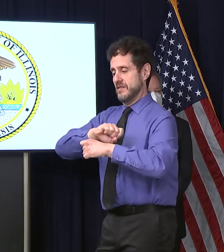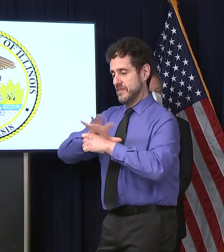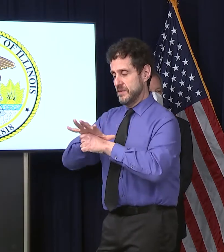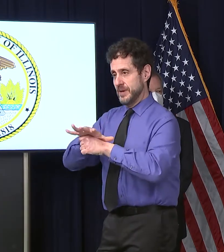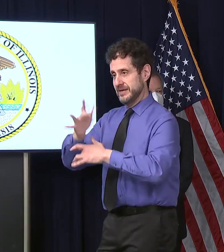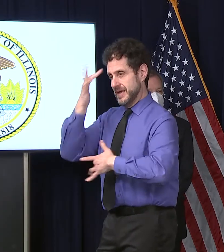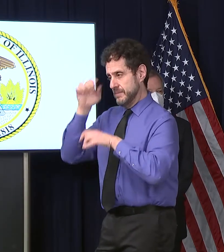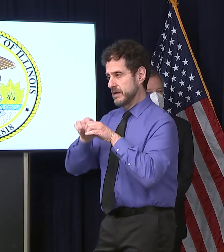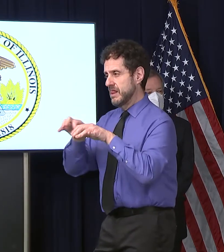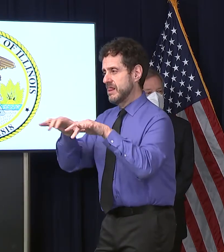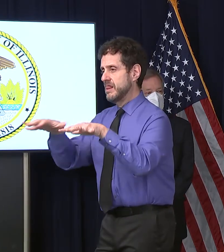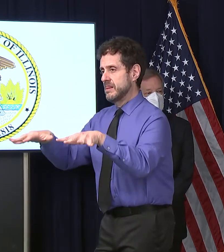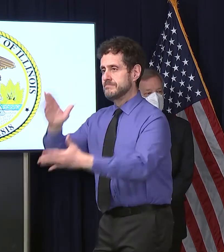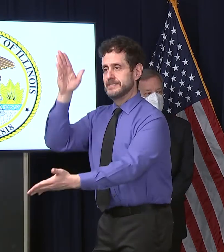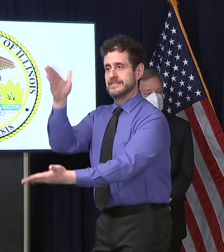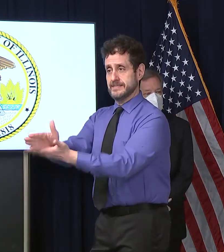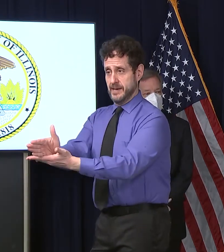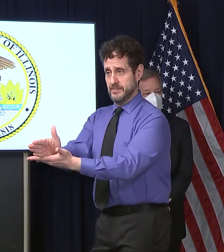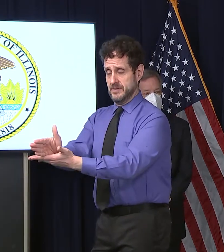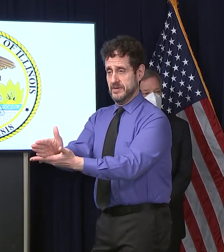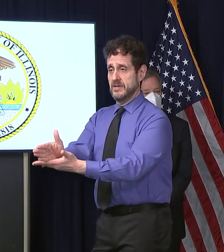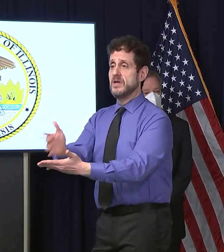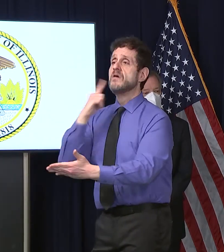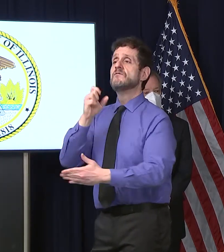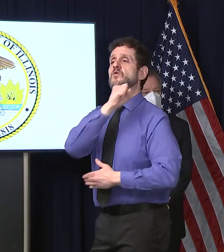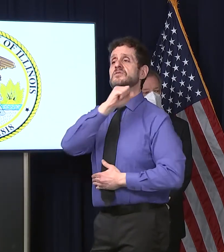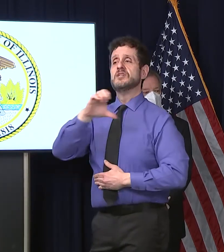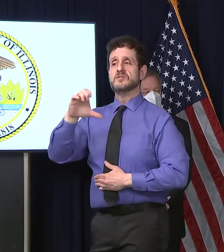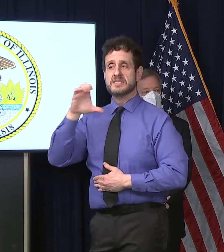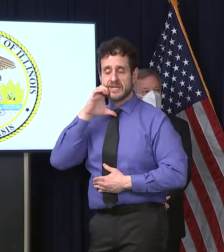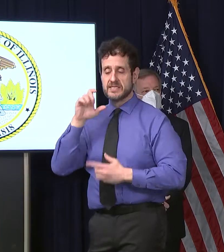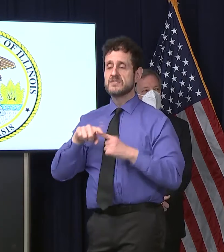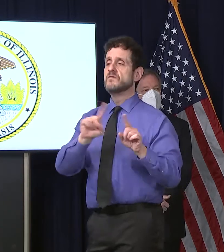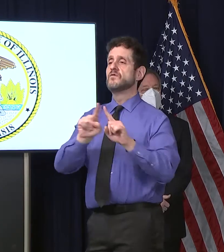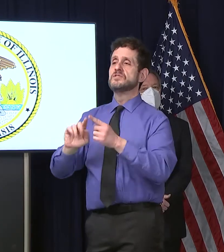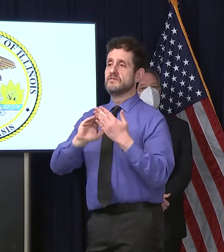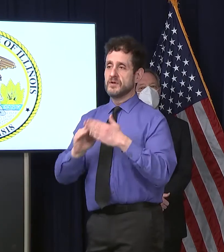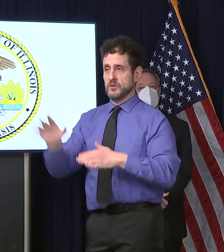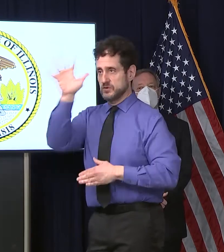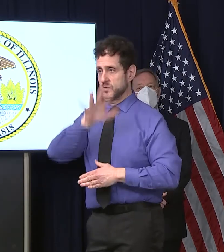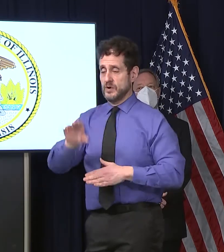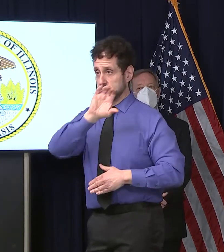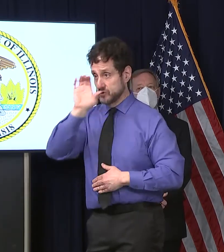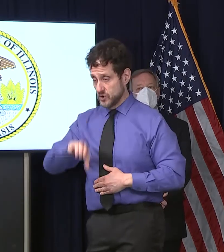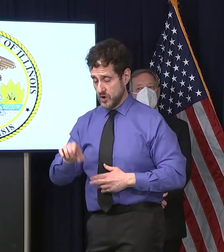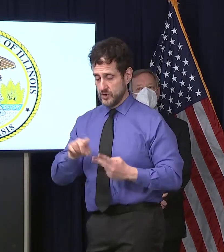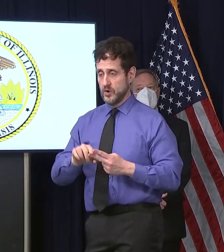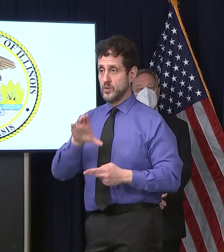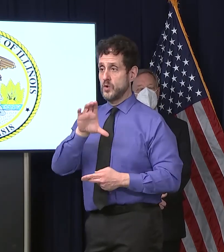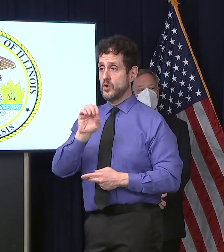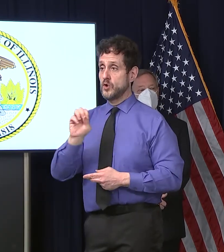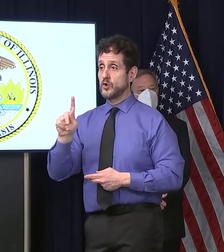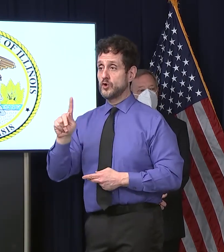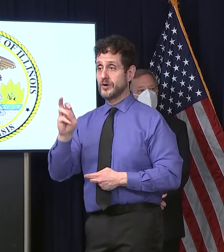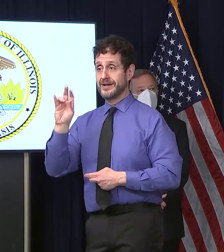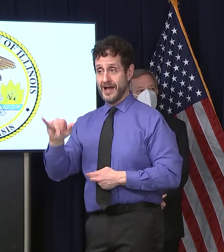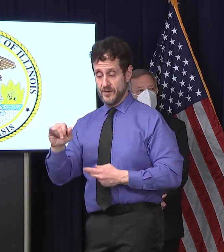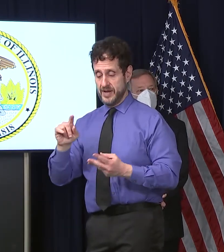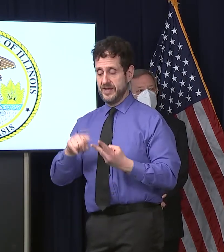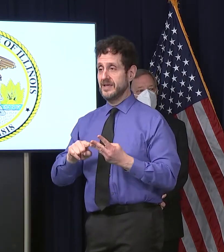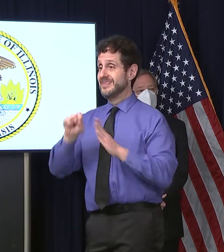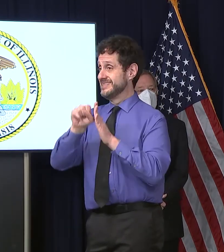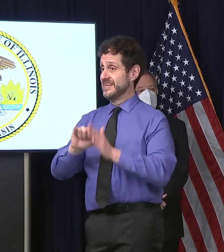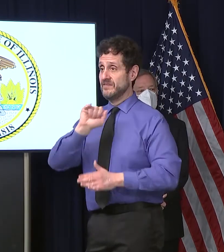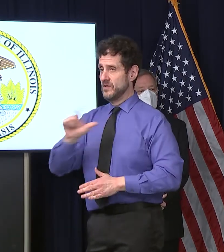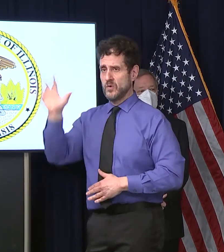For our seniors, for our communities all throughout Chicago, Cook County, and the state, deserve to see the light at the end of the tunnel.